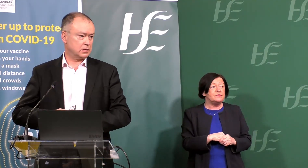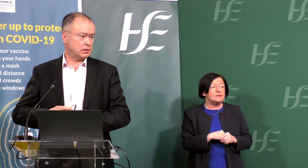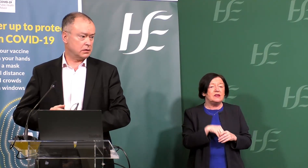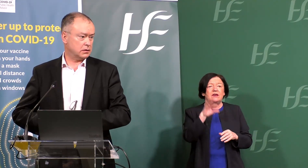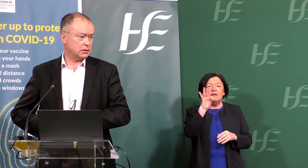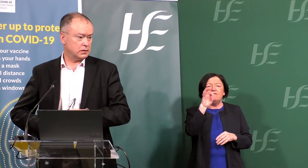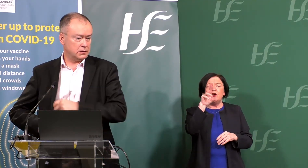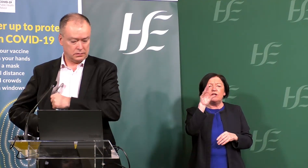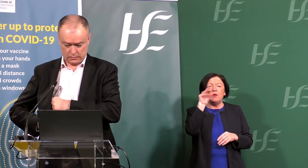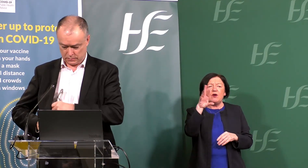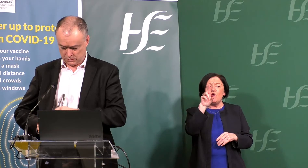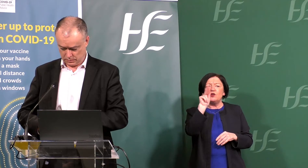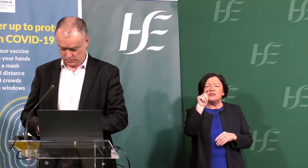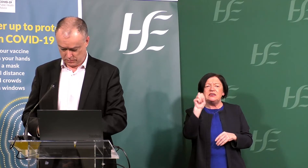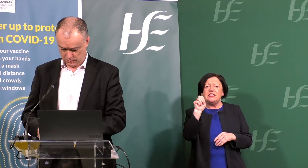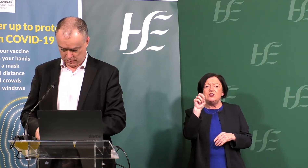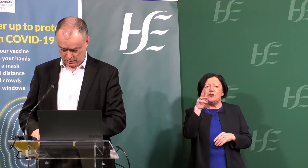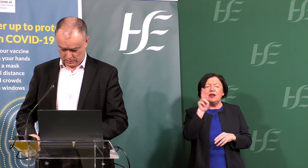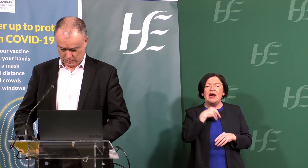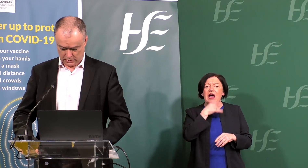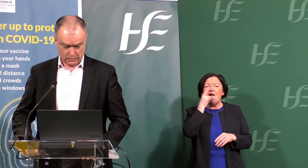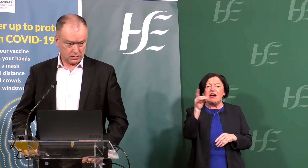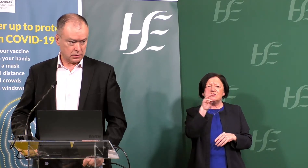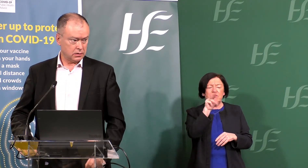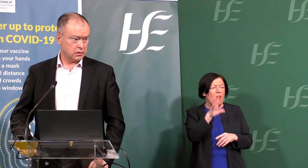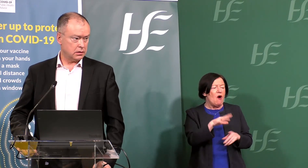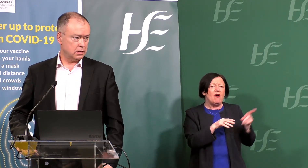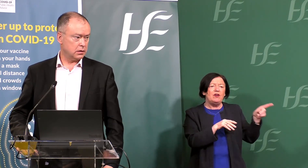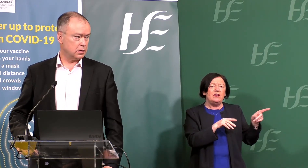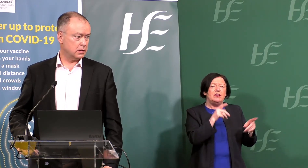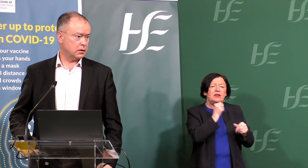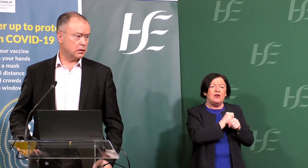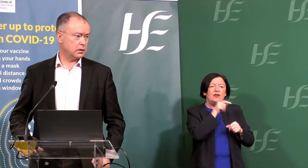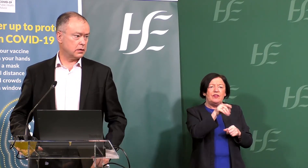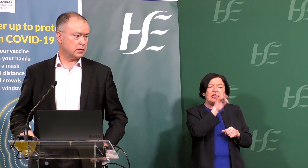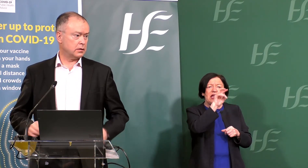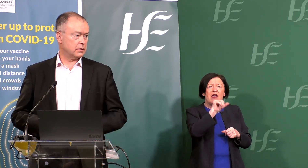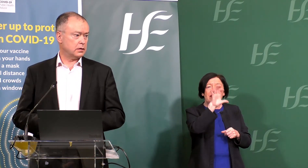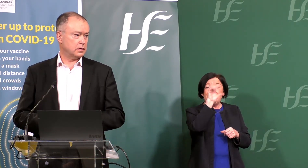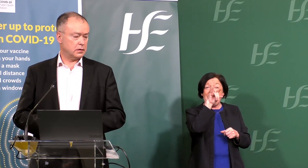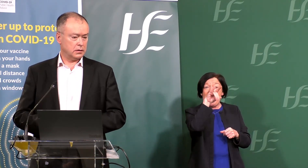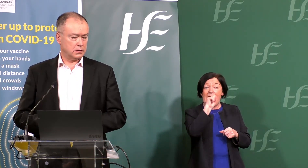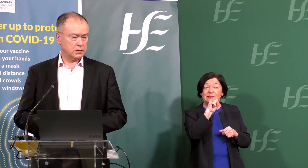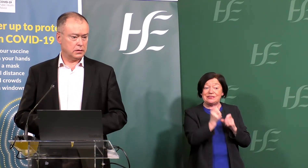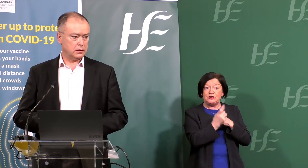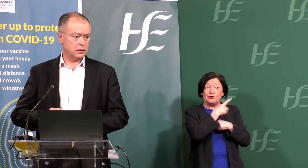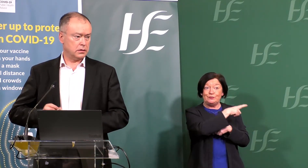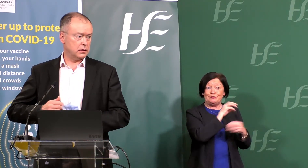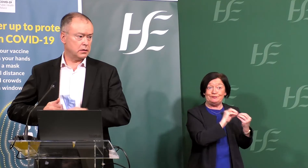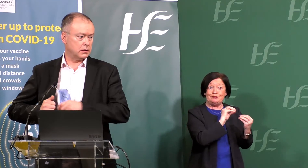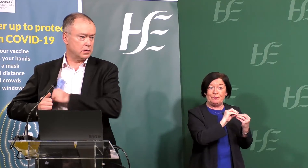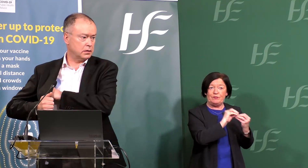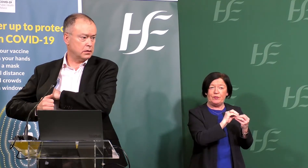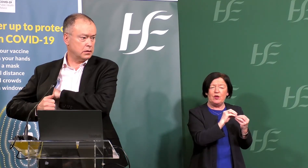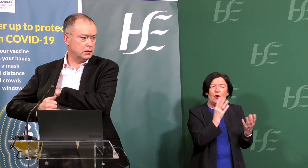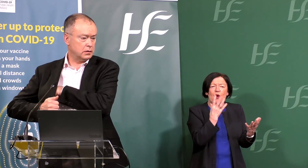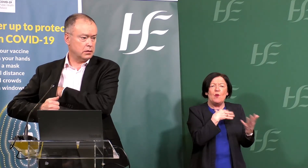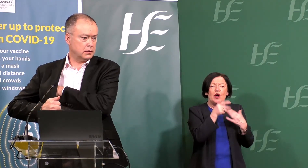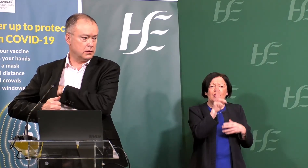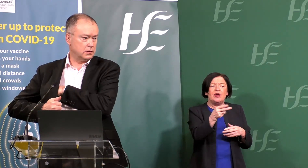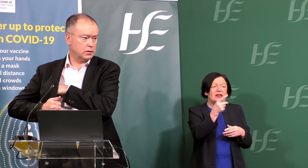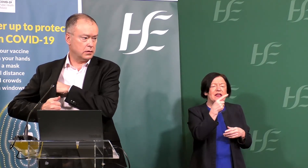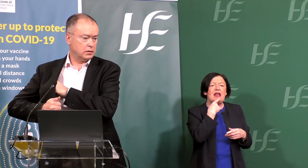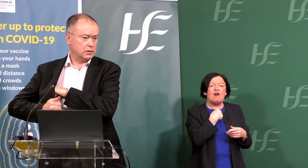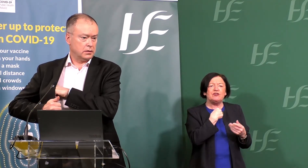Fergal Bowers, RTE News. Can I ask Paul Reid, just in relation to the Kerry Cams issue, which he referred to there, what reassurance can you